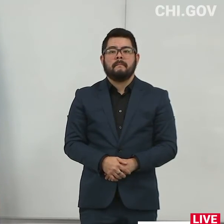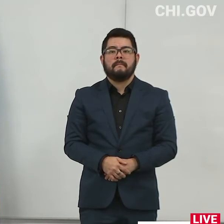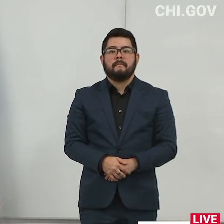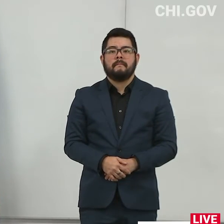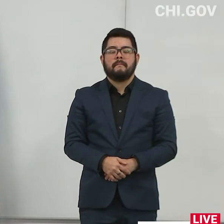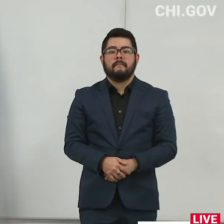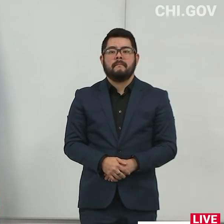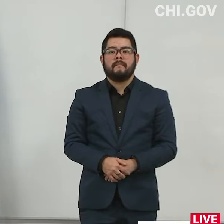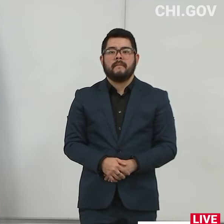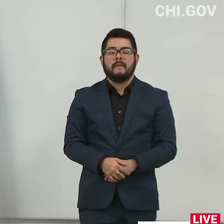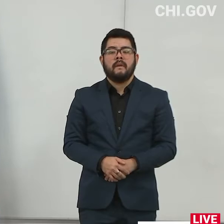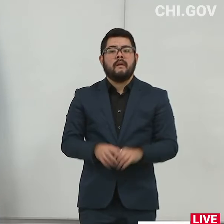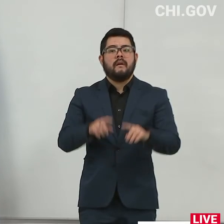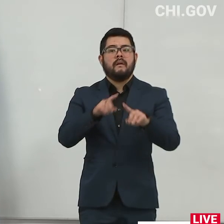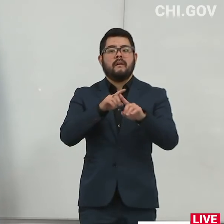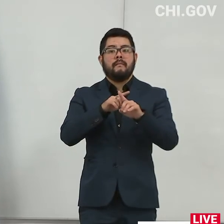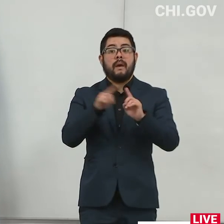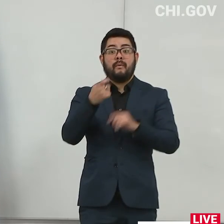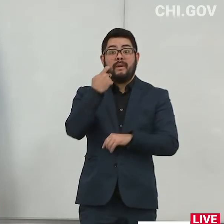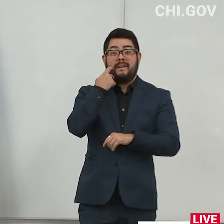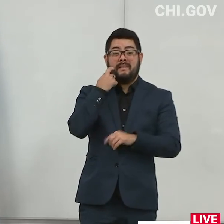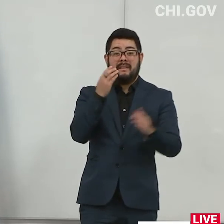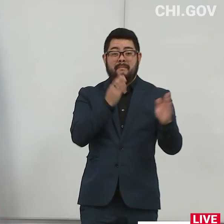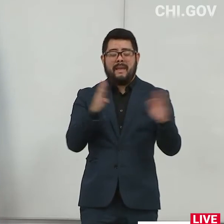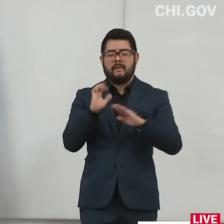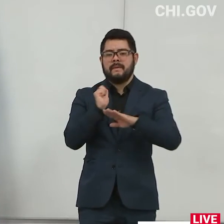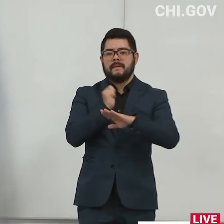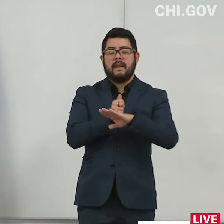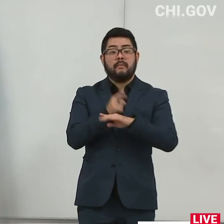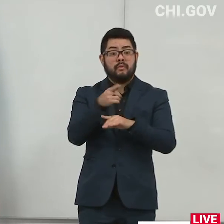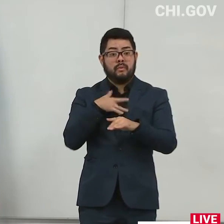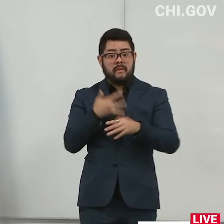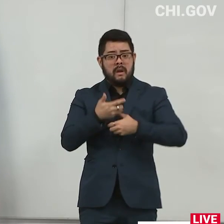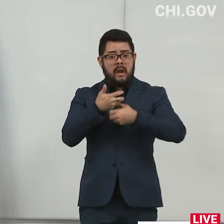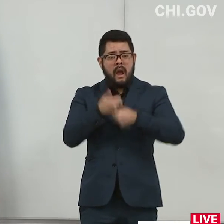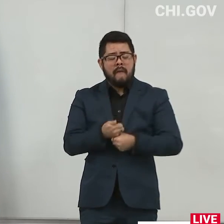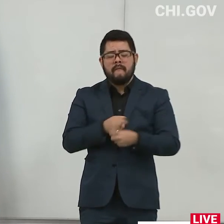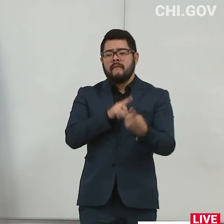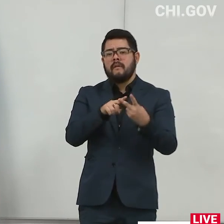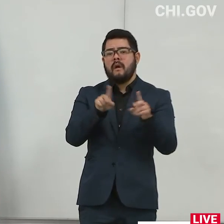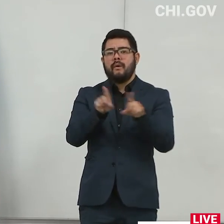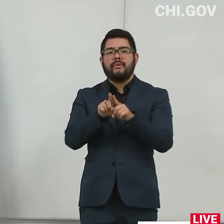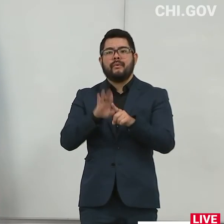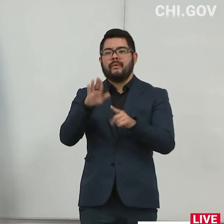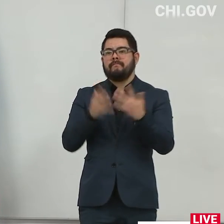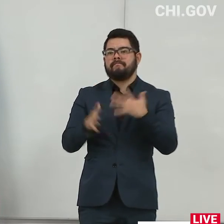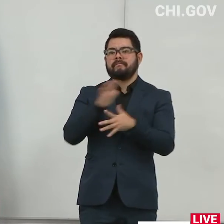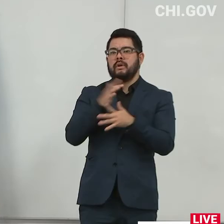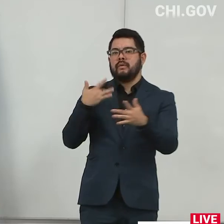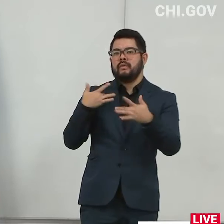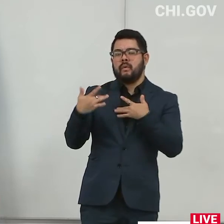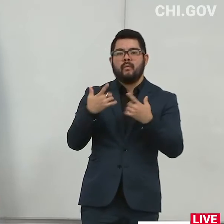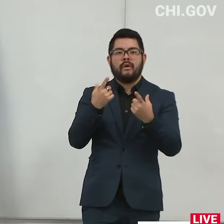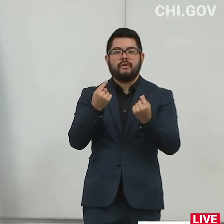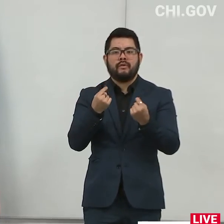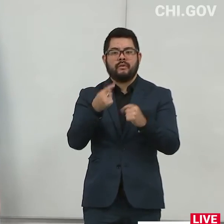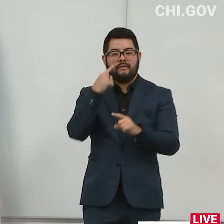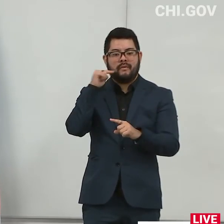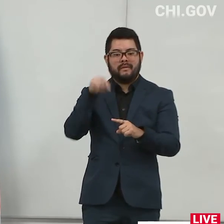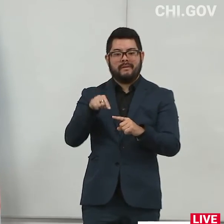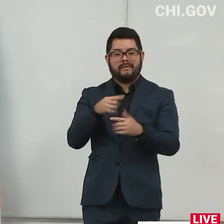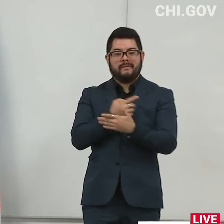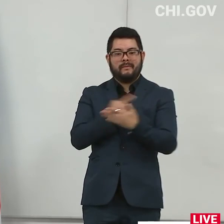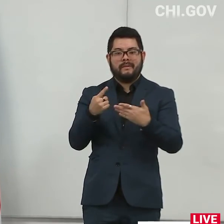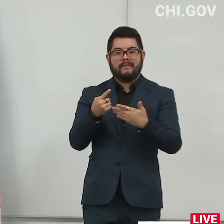plan. How confident are you in that plan, and what are your biggest concerns going into the Labor Day weekend when it comes to violence?